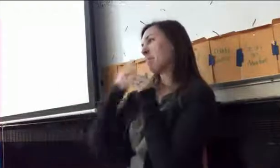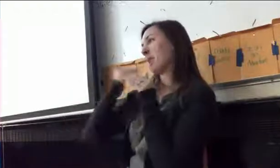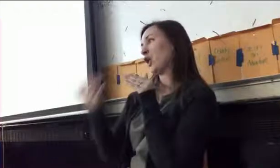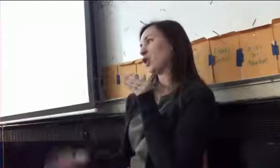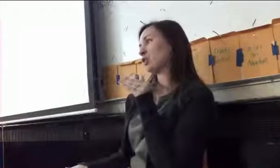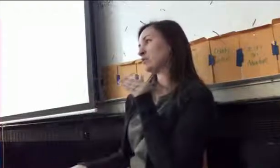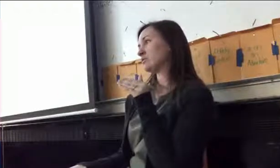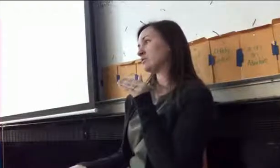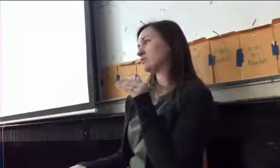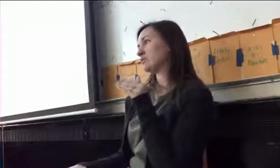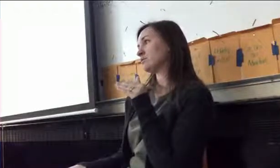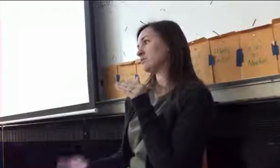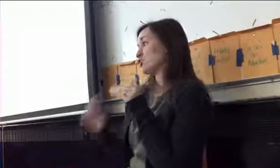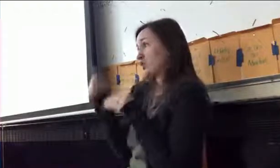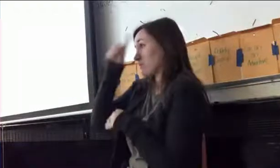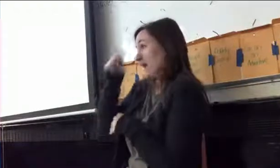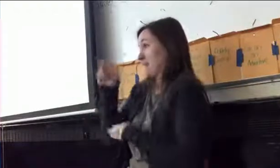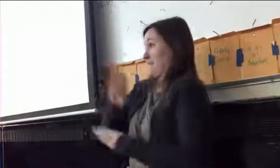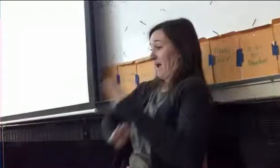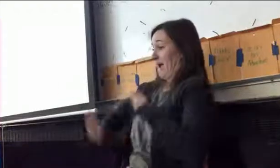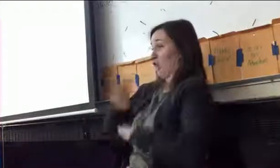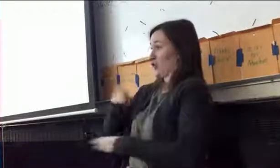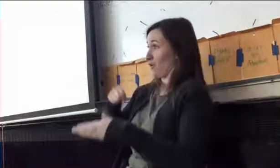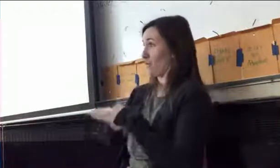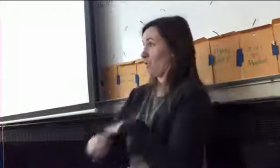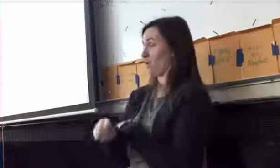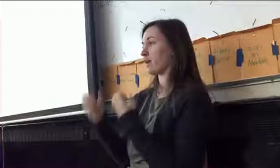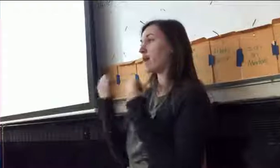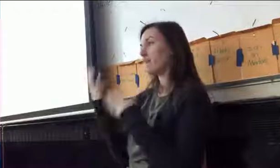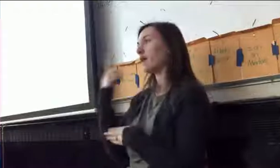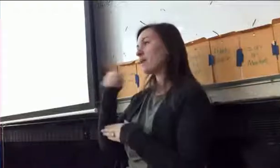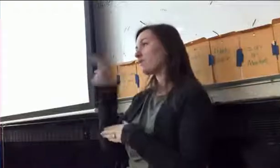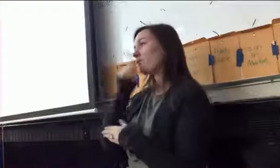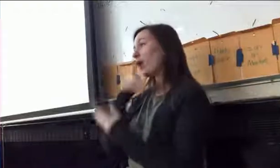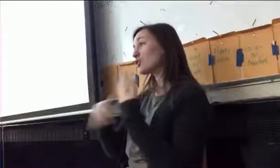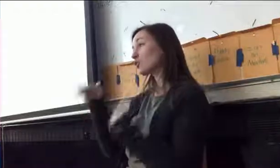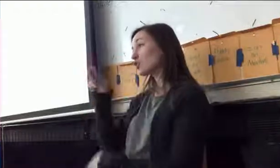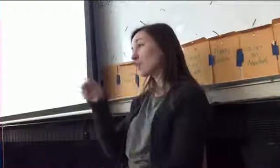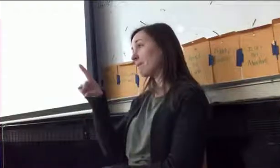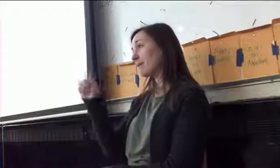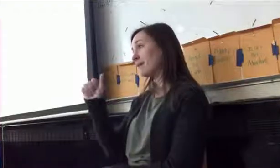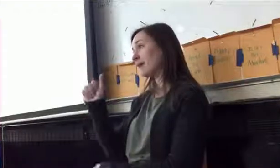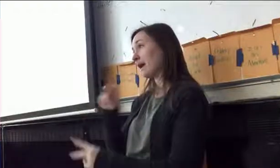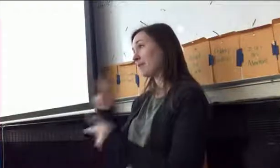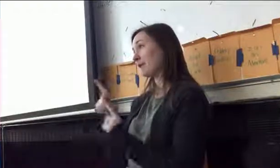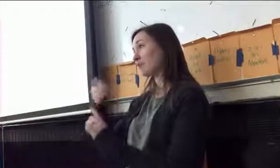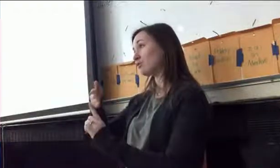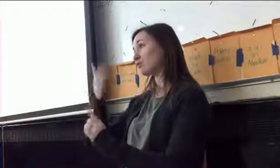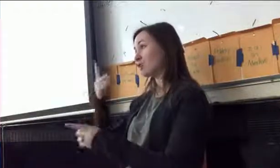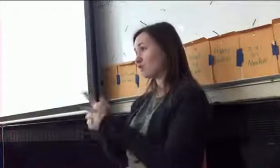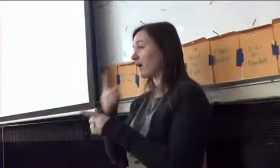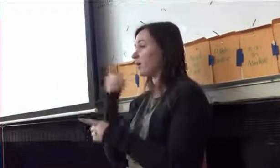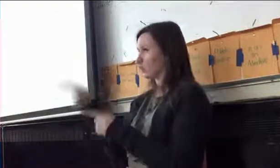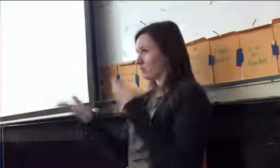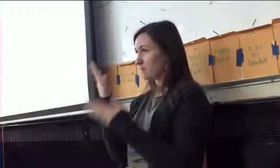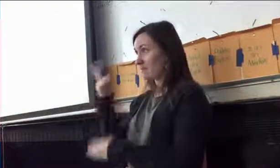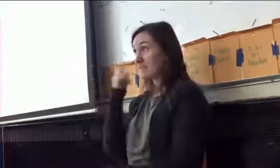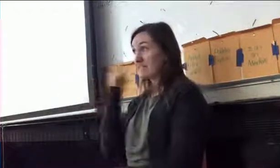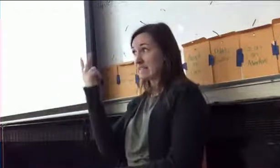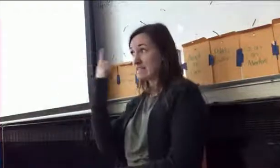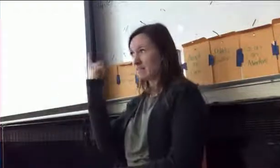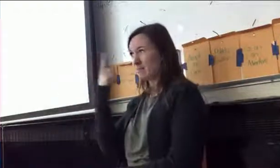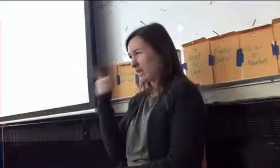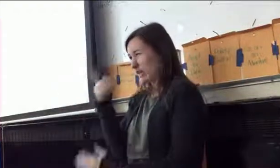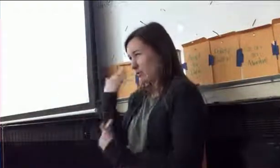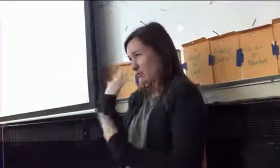me. Now, here's one more thing I want to point out because a lot of you are like social media people and you might have seen something that you might not know is being